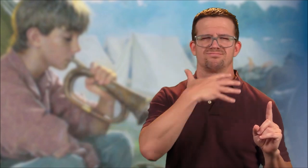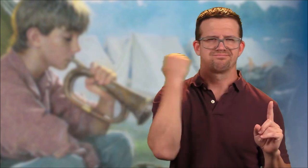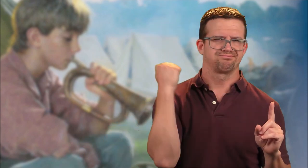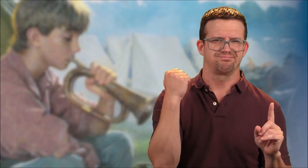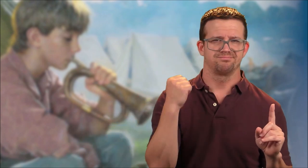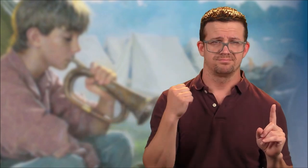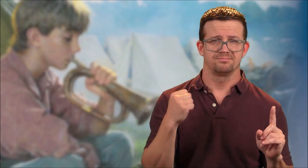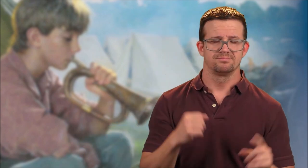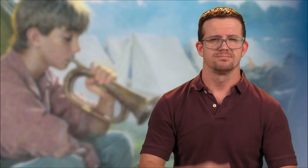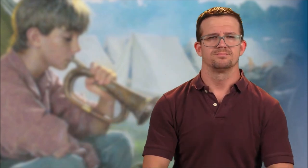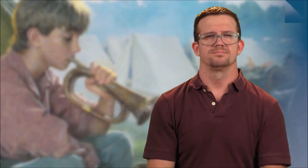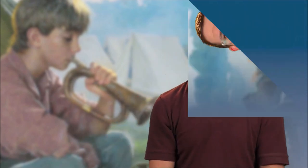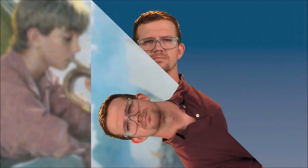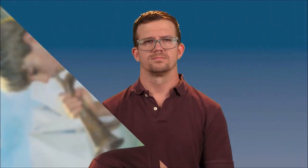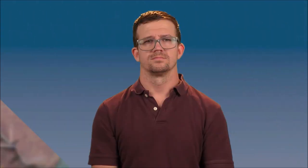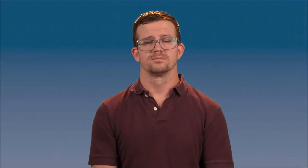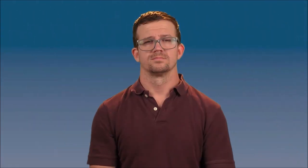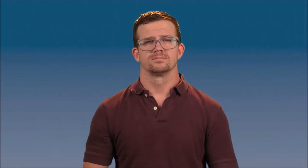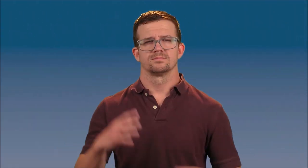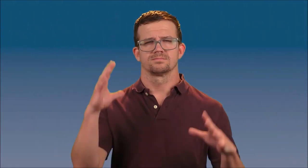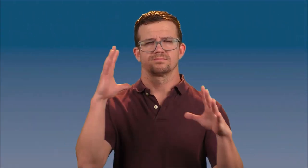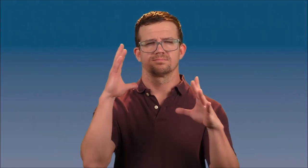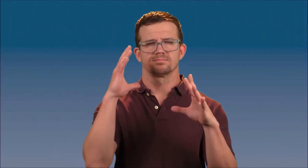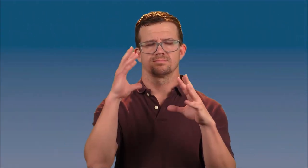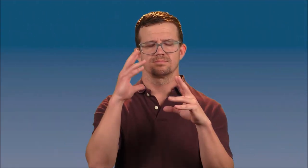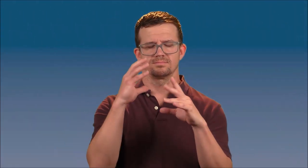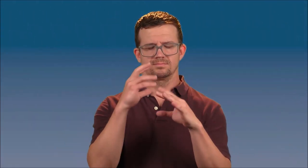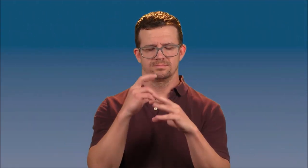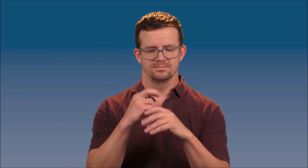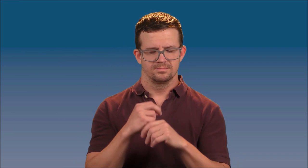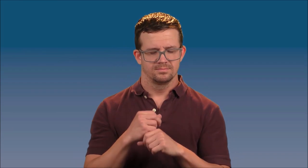But unlike Lancer, Gabe had never been in real battle.